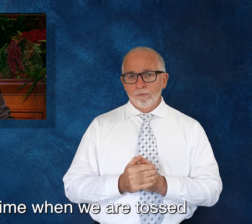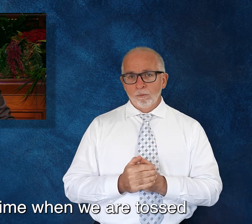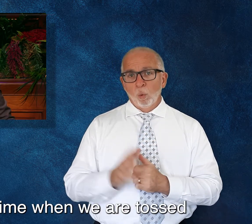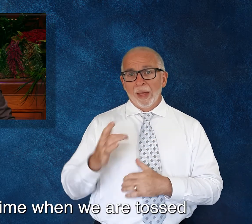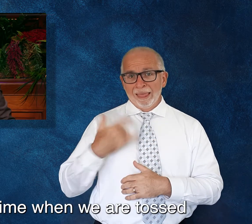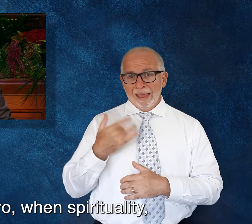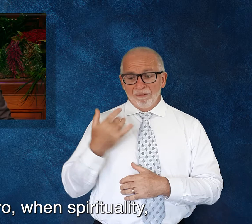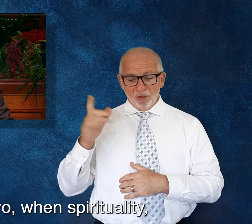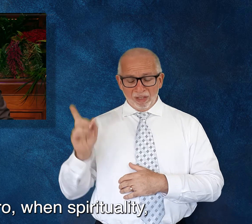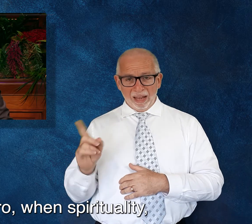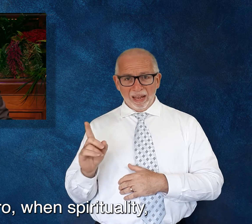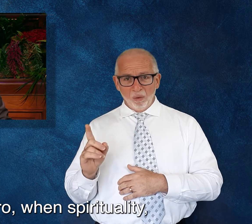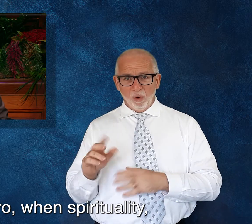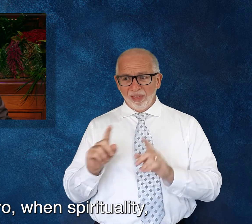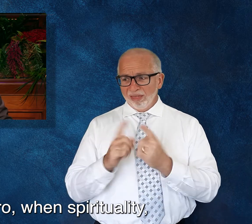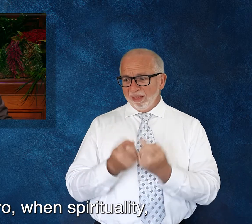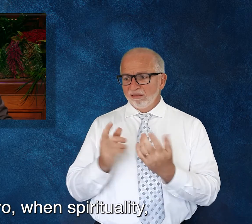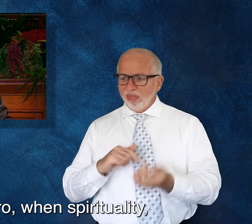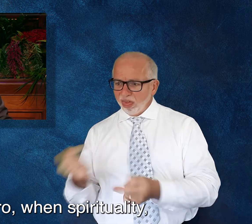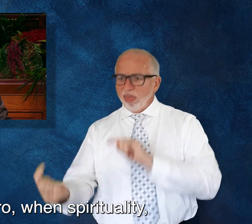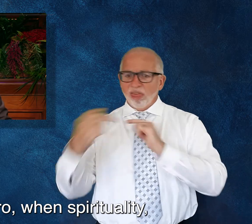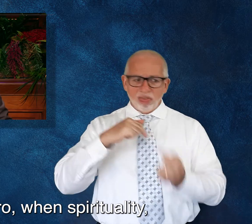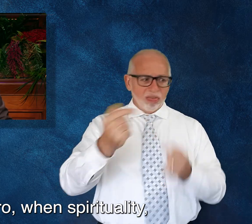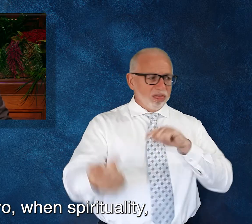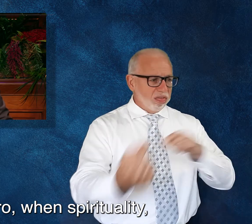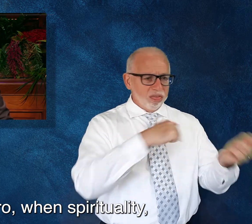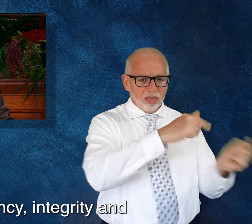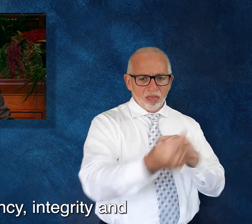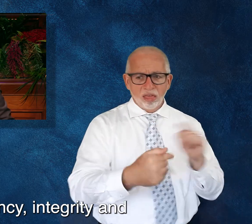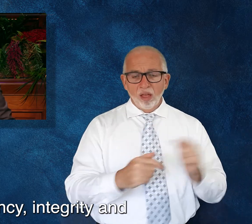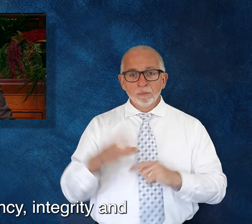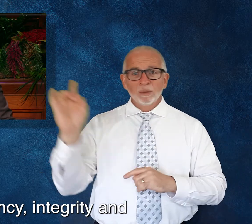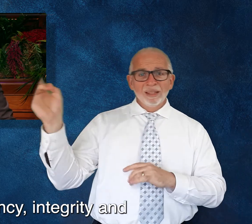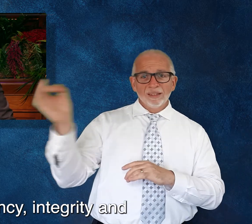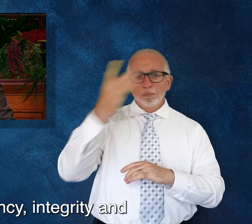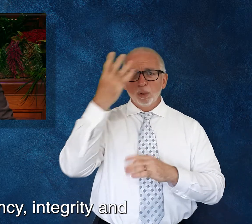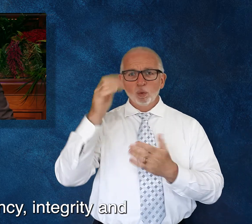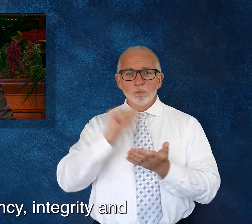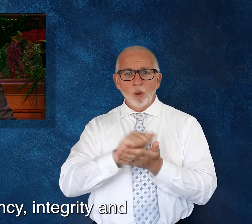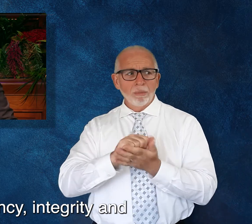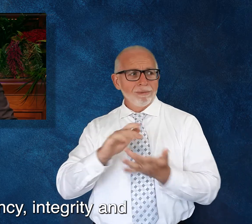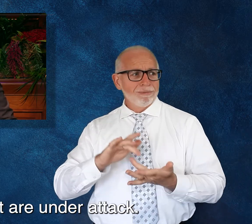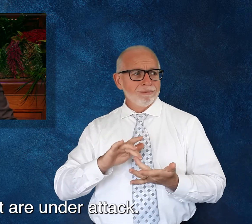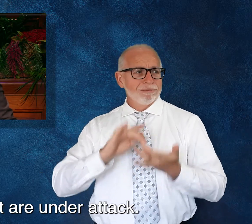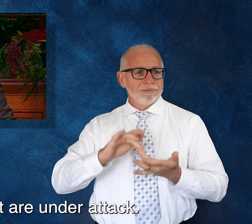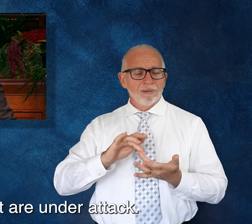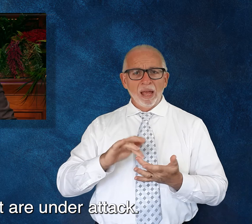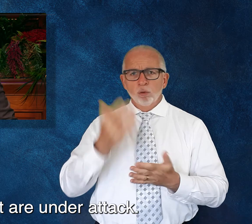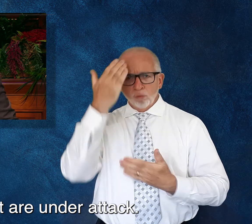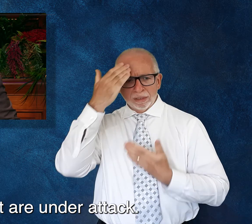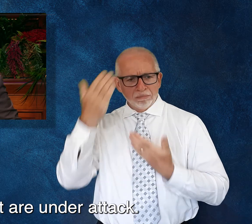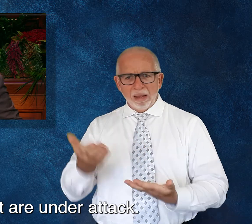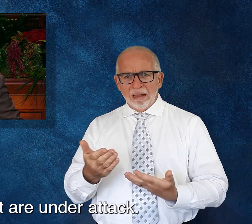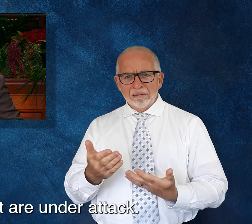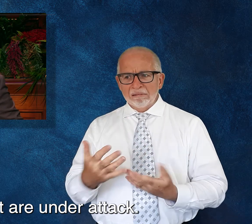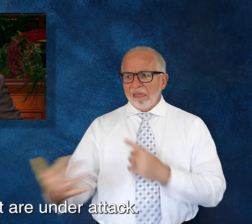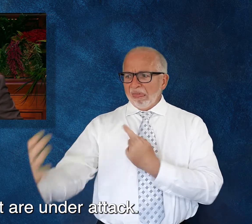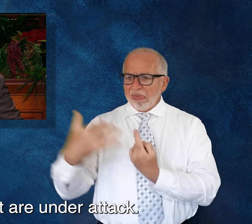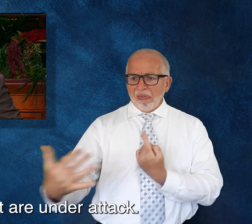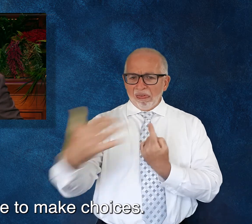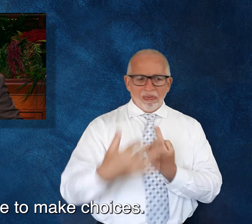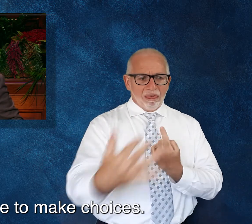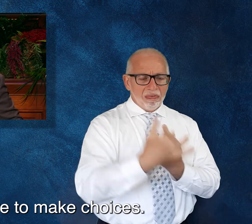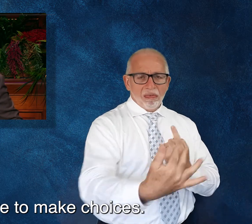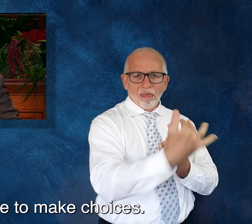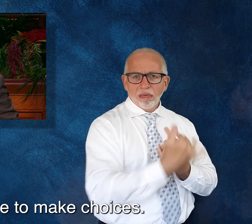time when we are tossed to and fro, when spirituality, decency, integrity, and respect are under attack.